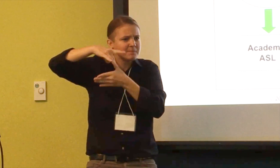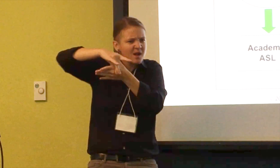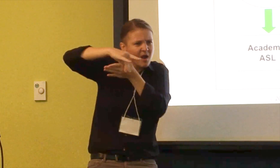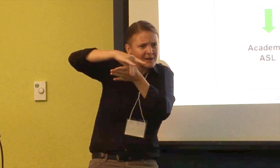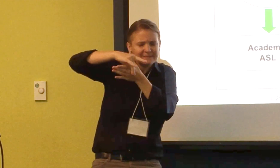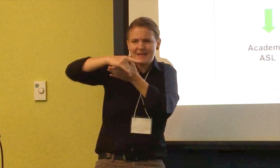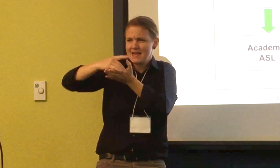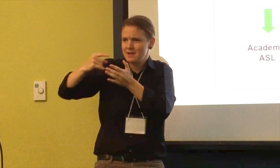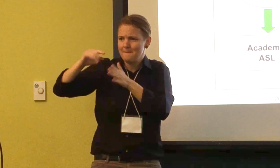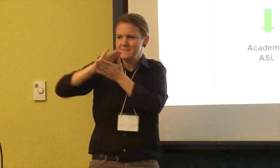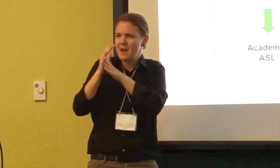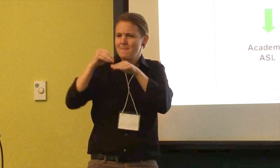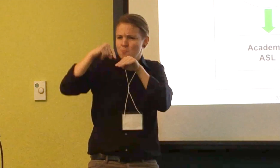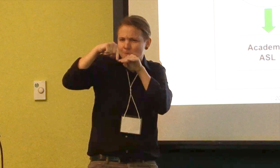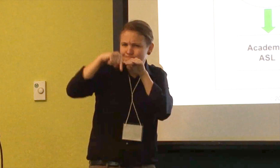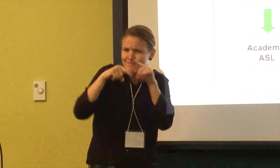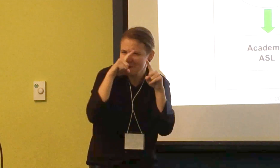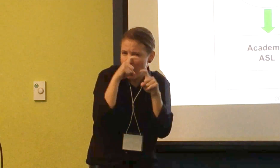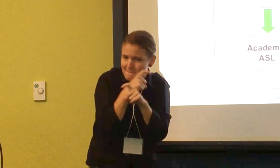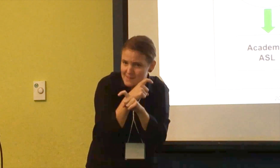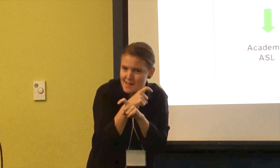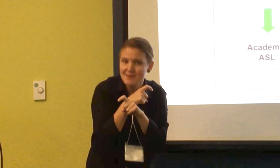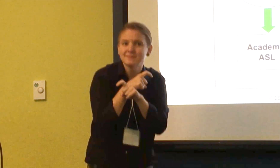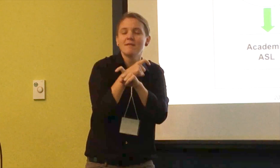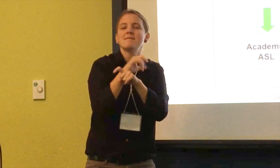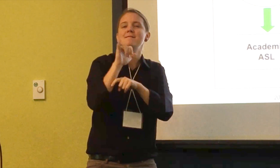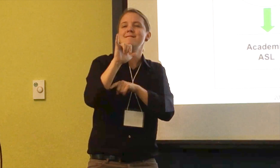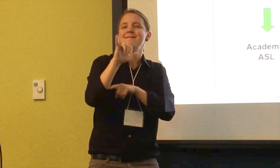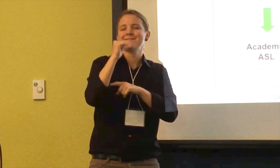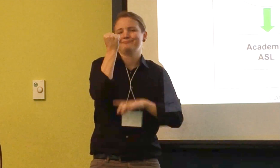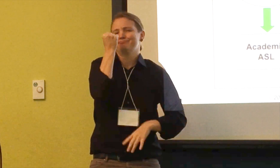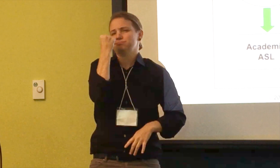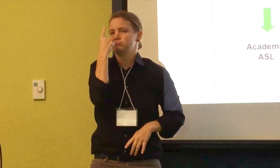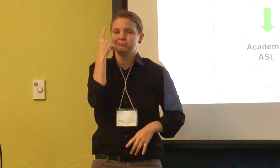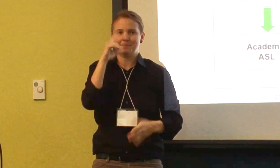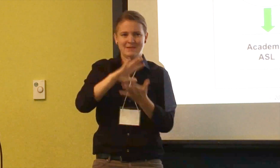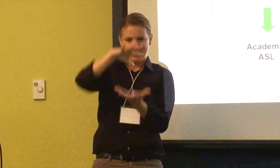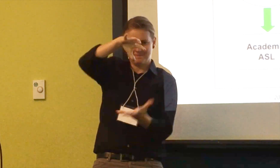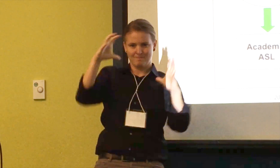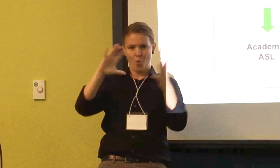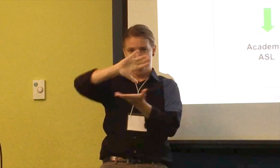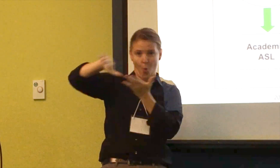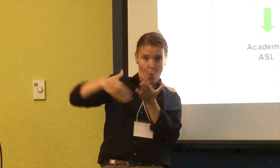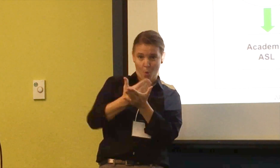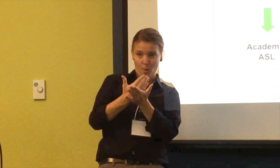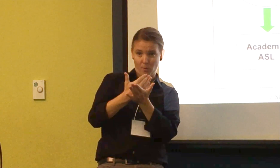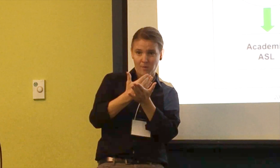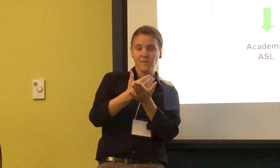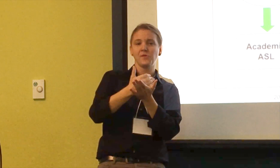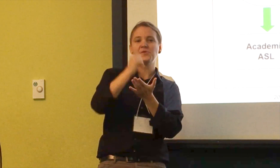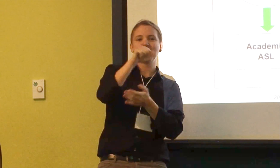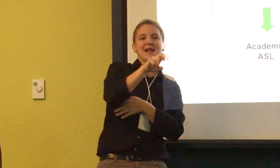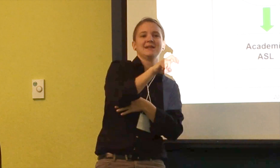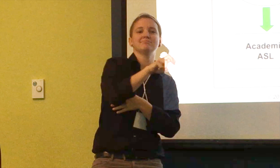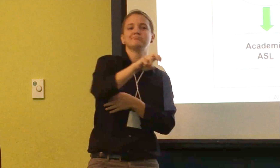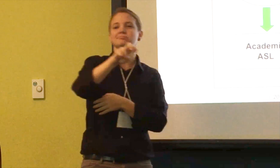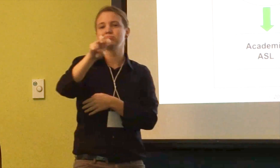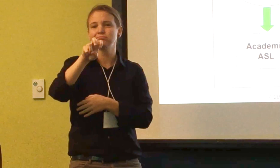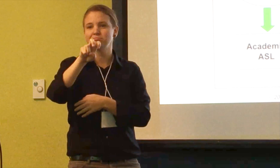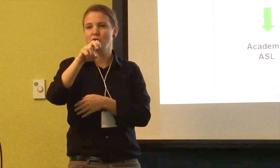ASL. We would be able to talk at greater depth about complex concepts, and we would be able to kind of file them away